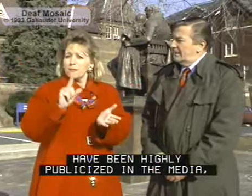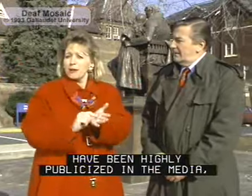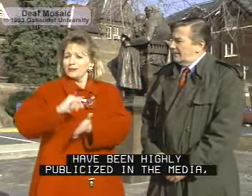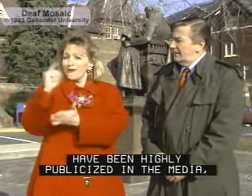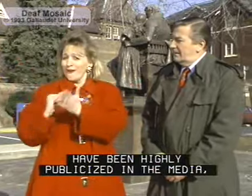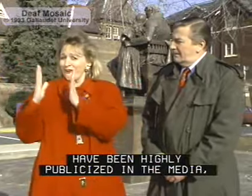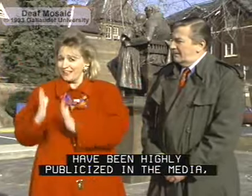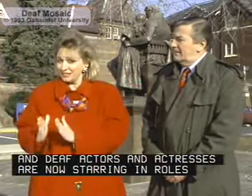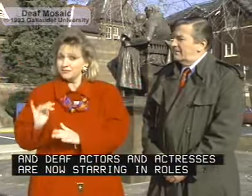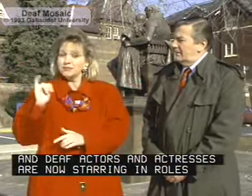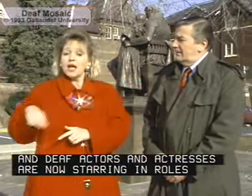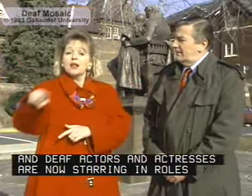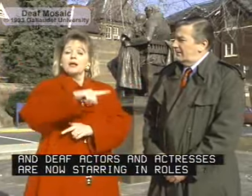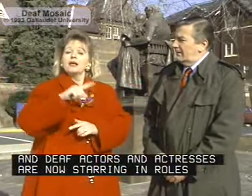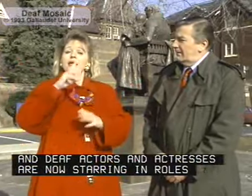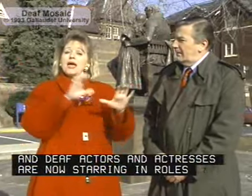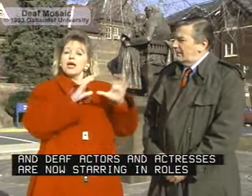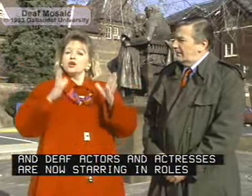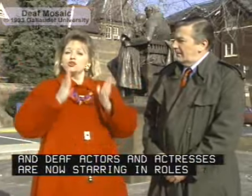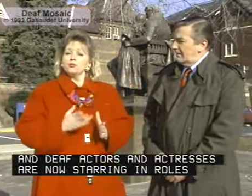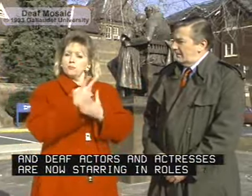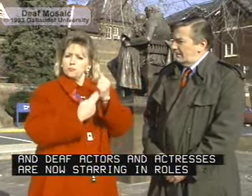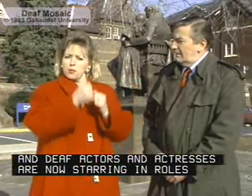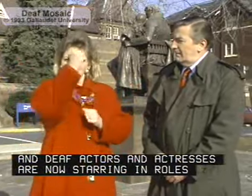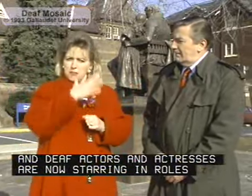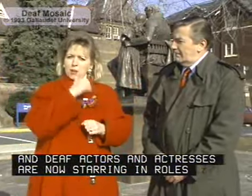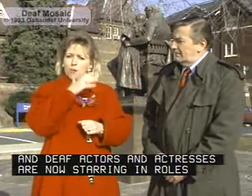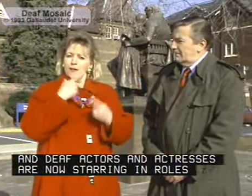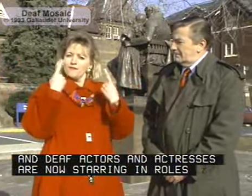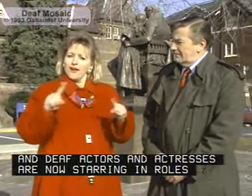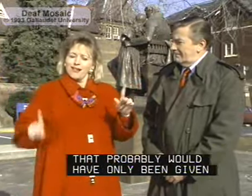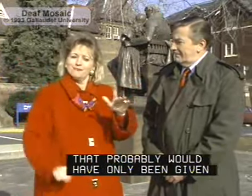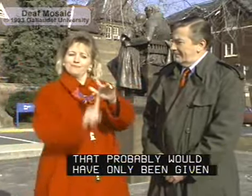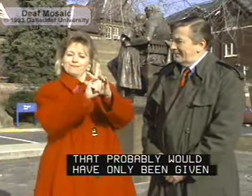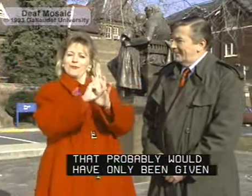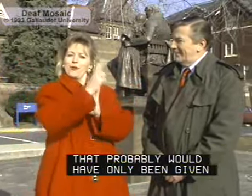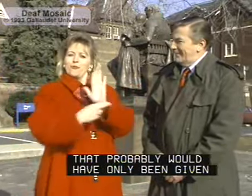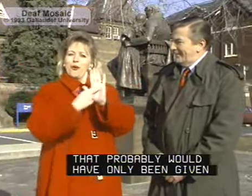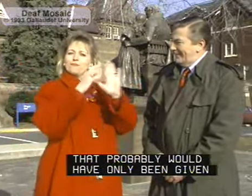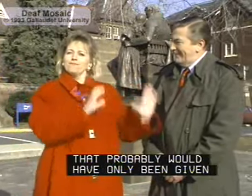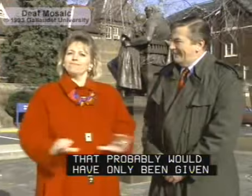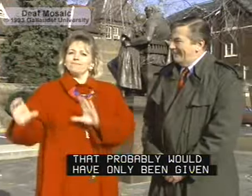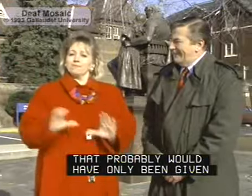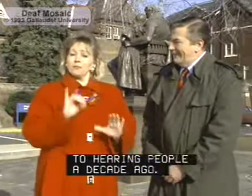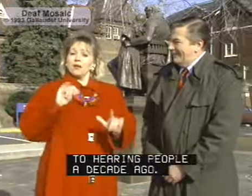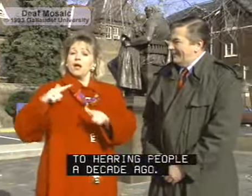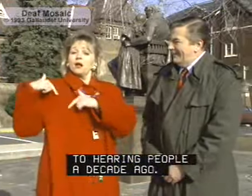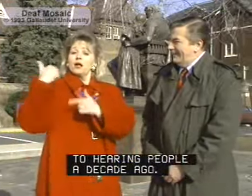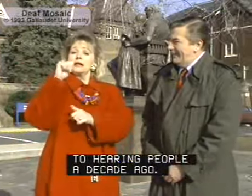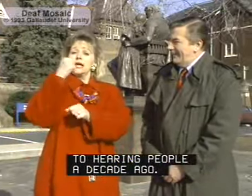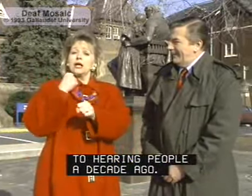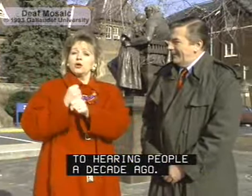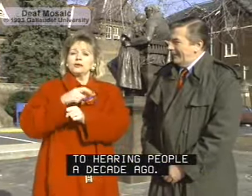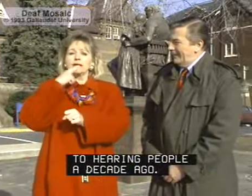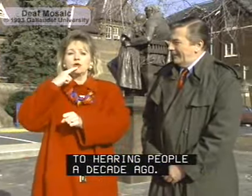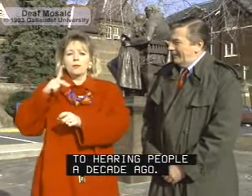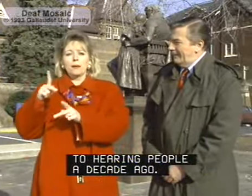in the media, and deaf actors and actresses are now starring in roles that probably would have only been given to hearing people a decade ago.